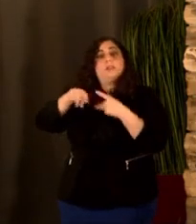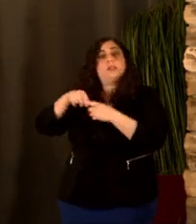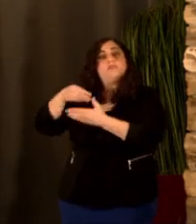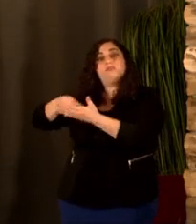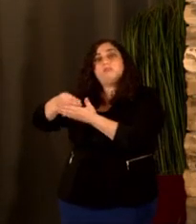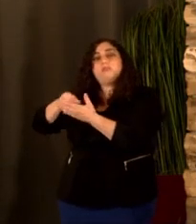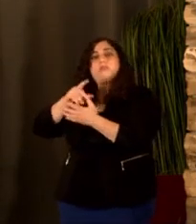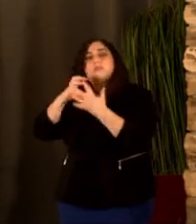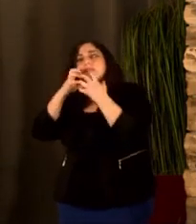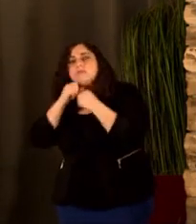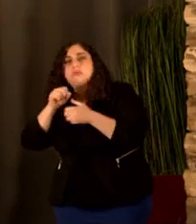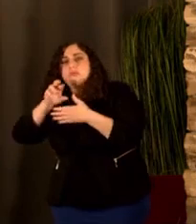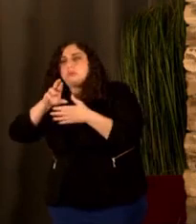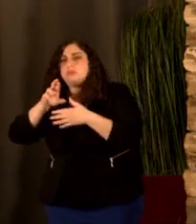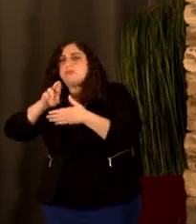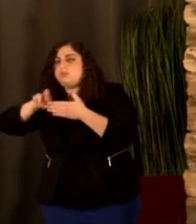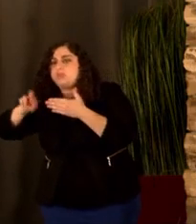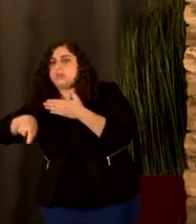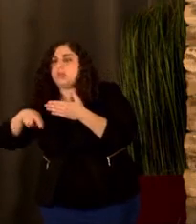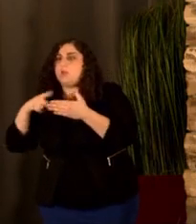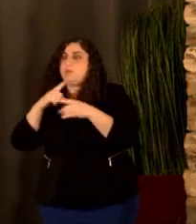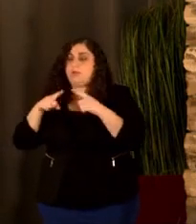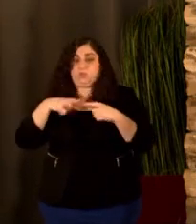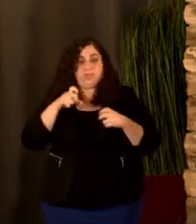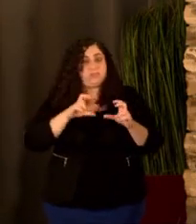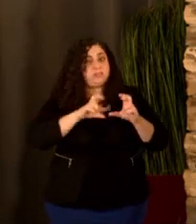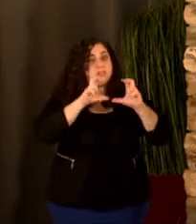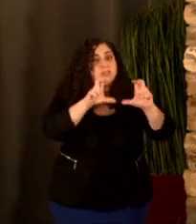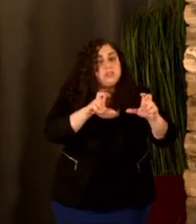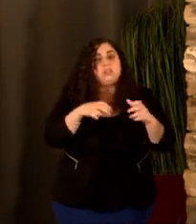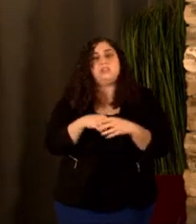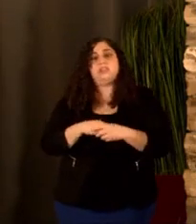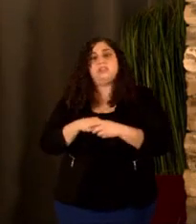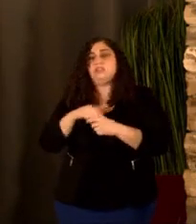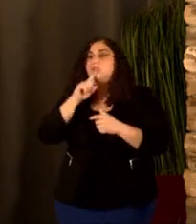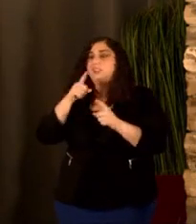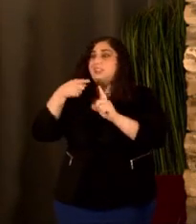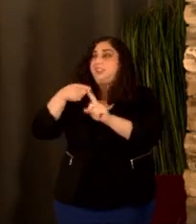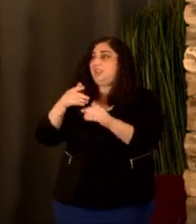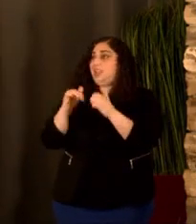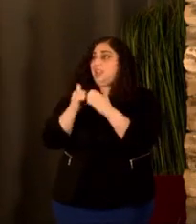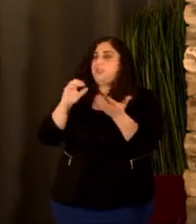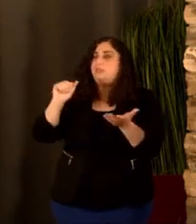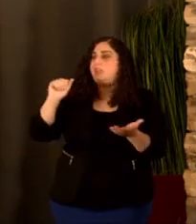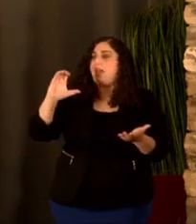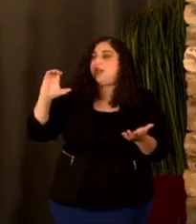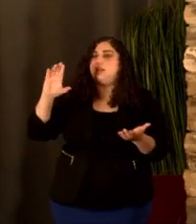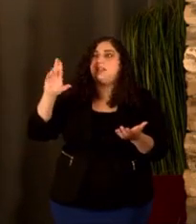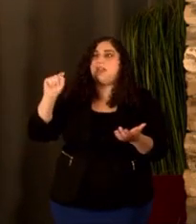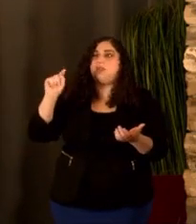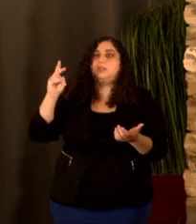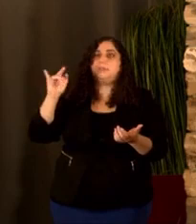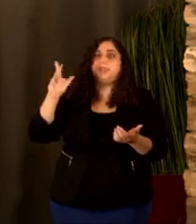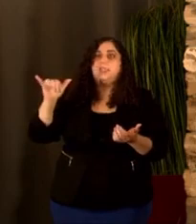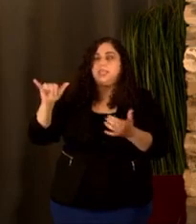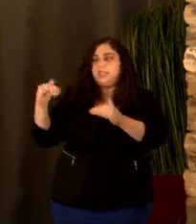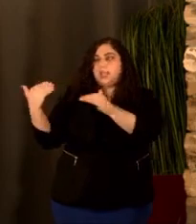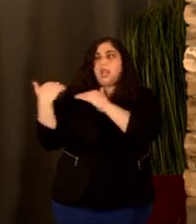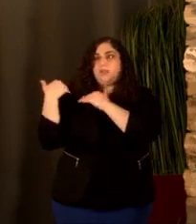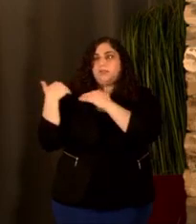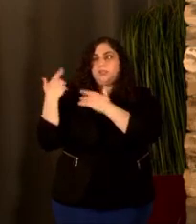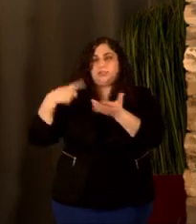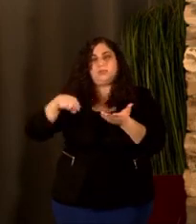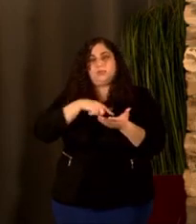just inputs. And that's why accountability will also be driven through this agenda in a way that it simply hasn't been in